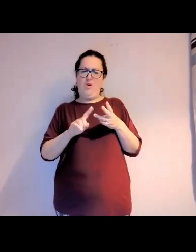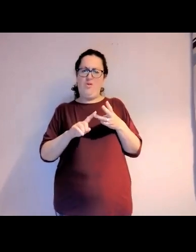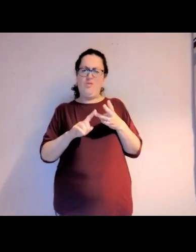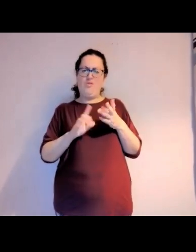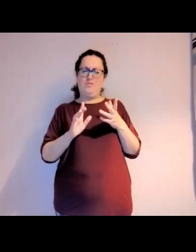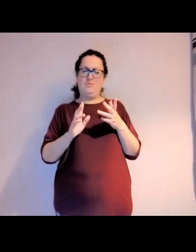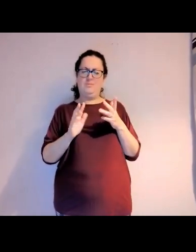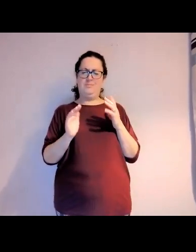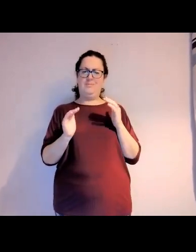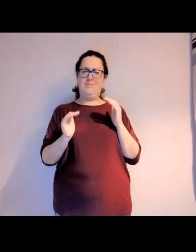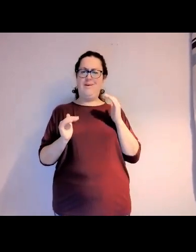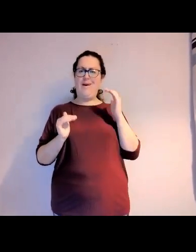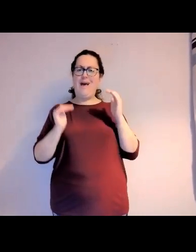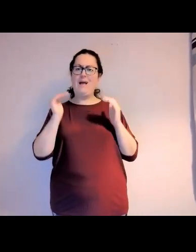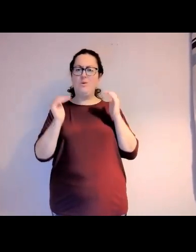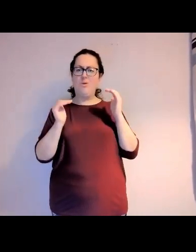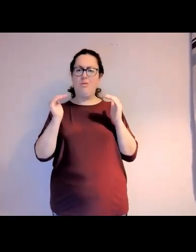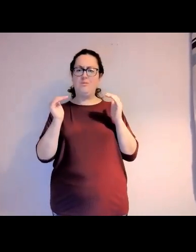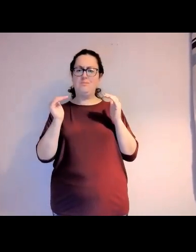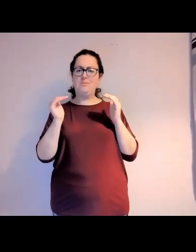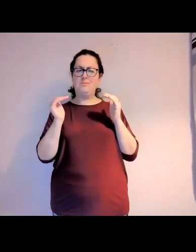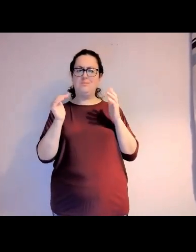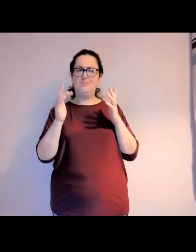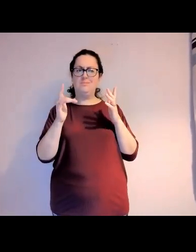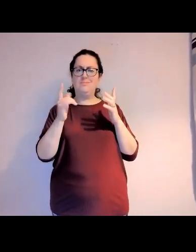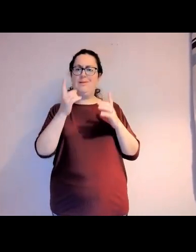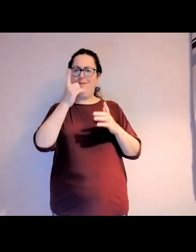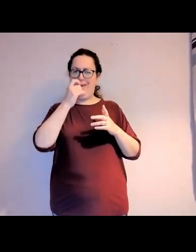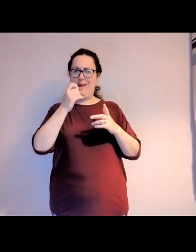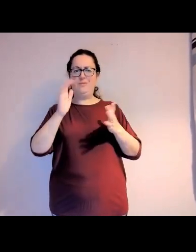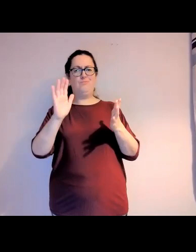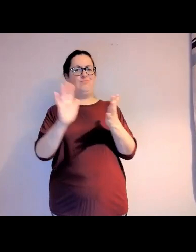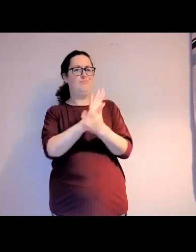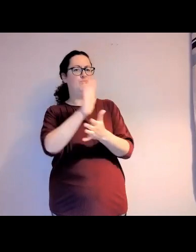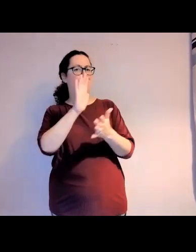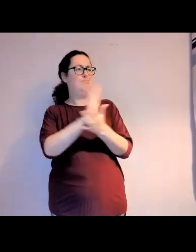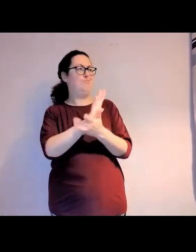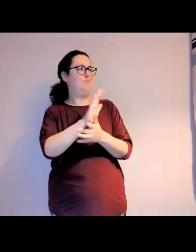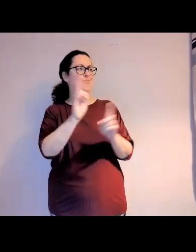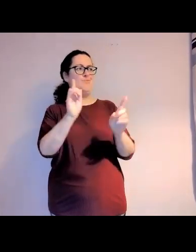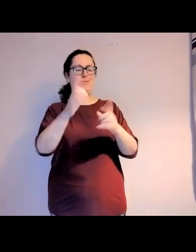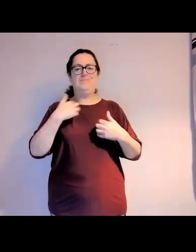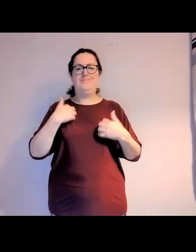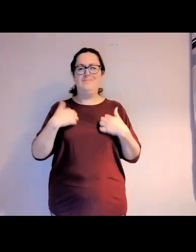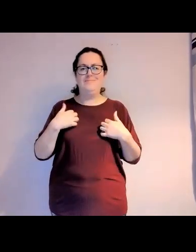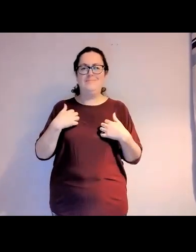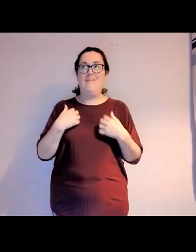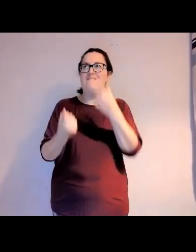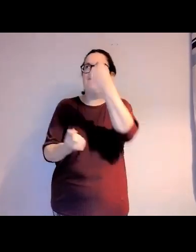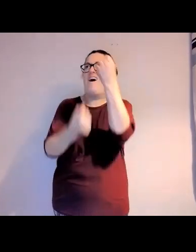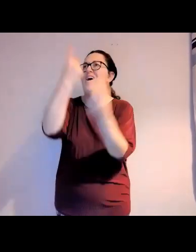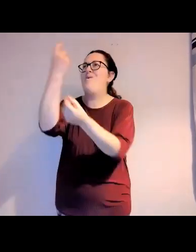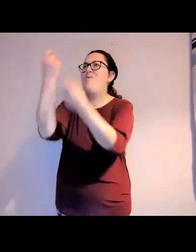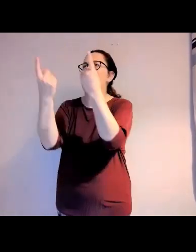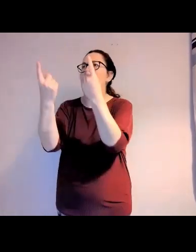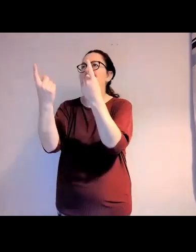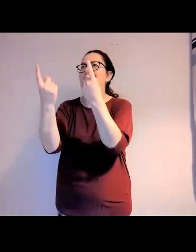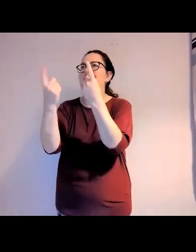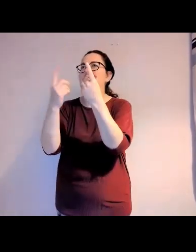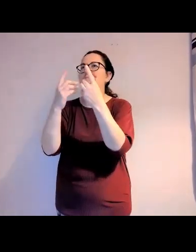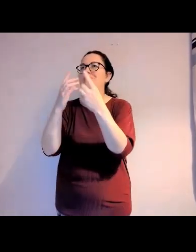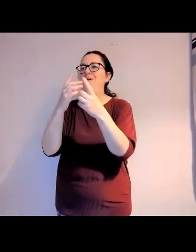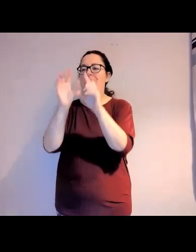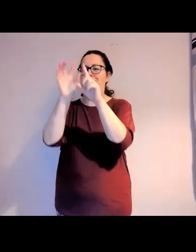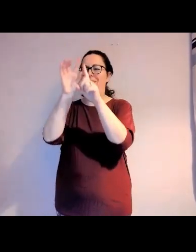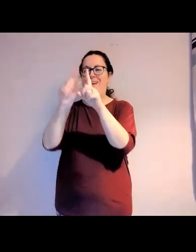adult ability to still enjoy things that delight us as children, like fireworks and the personification of